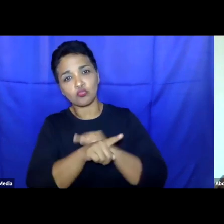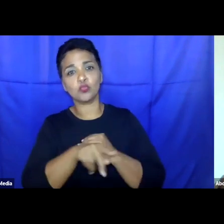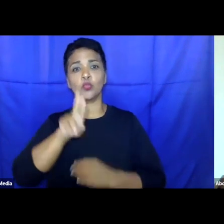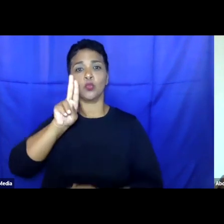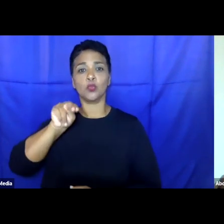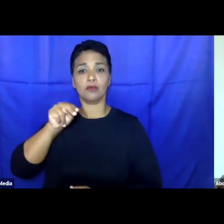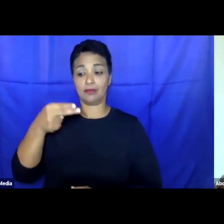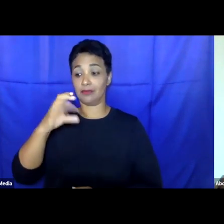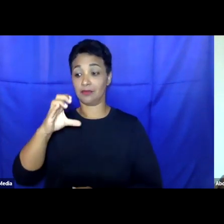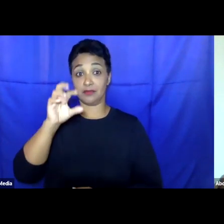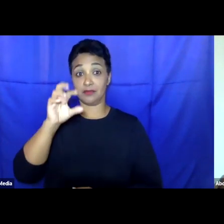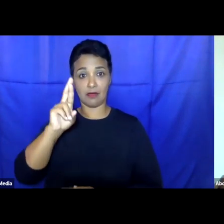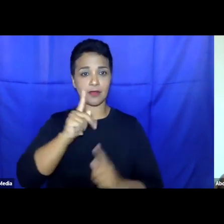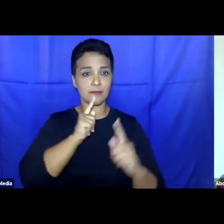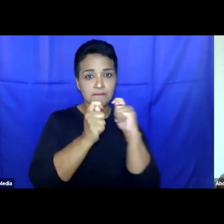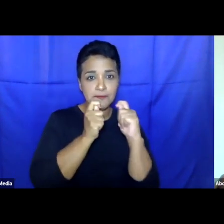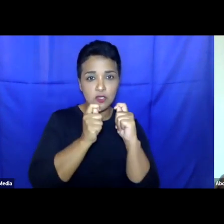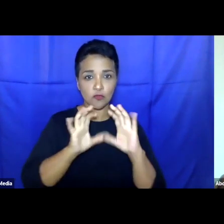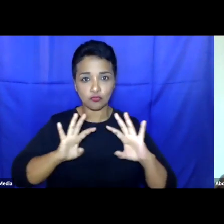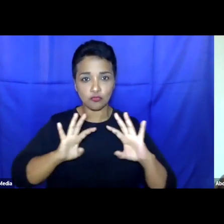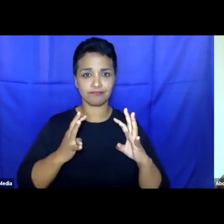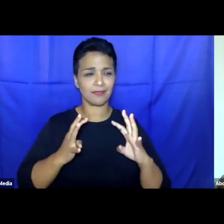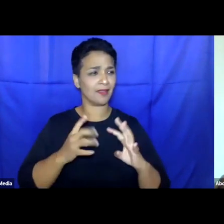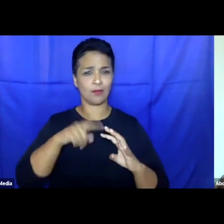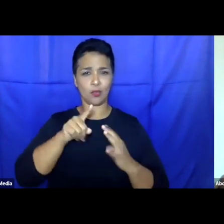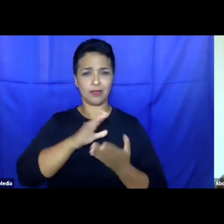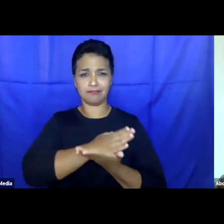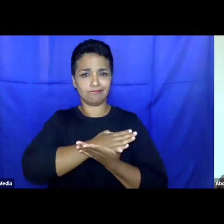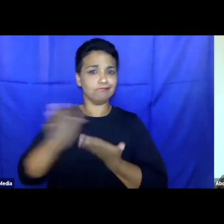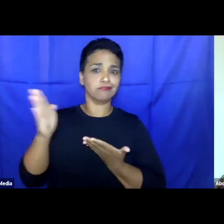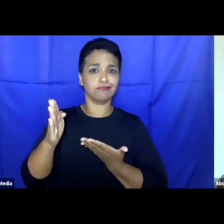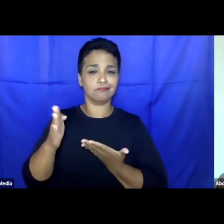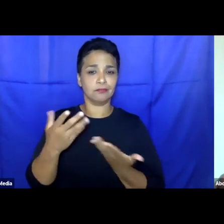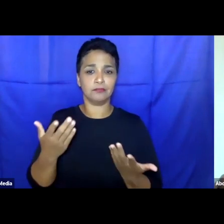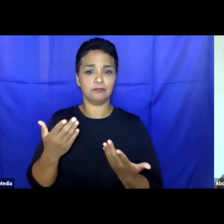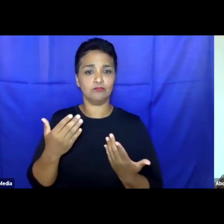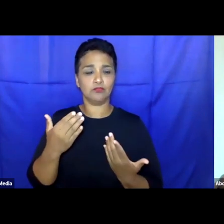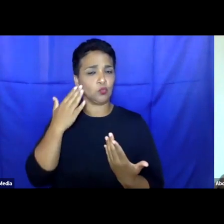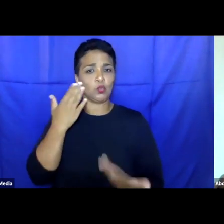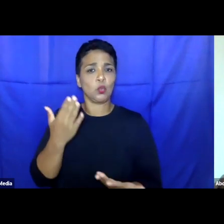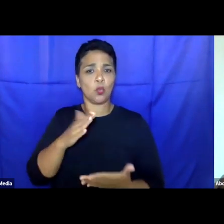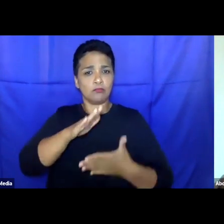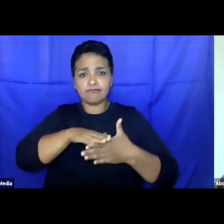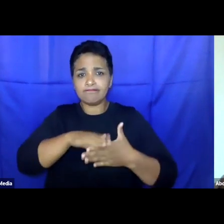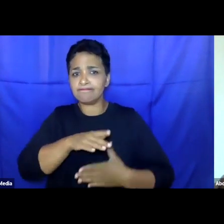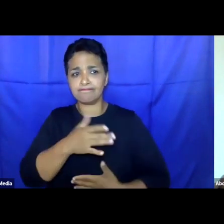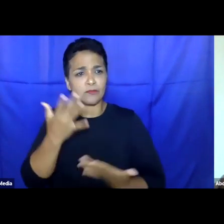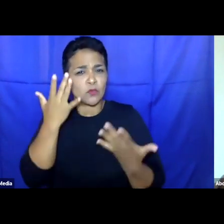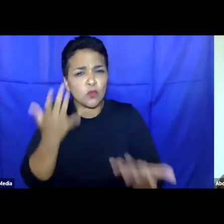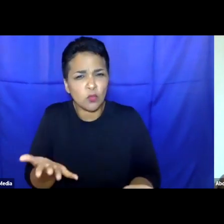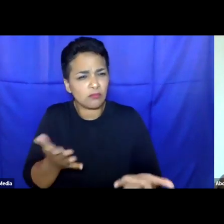UNHCR, they would decline and never had, any reasons for the